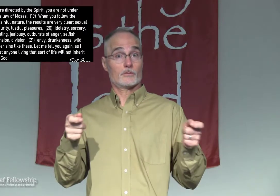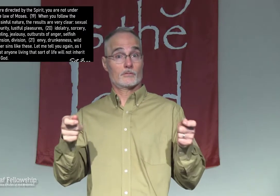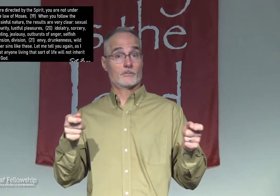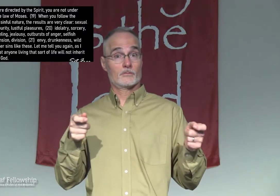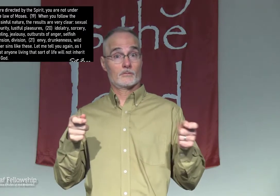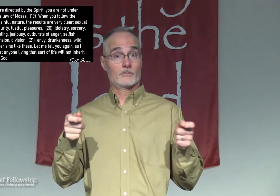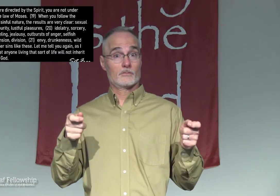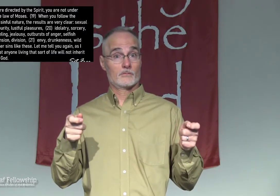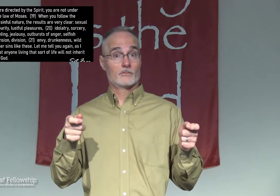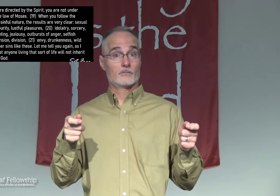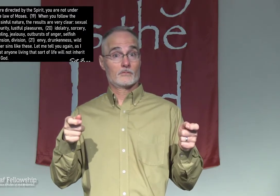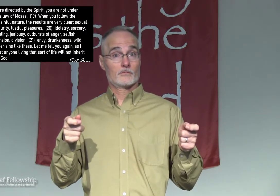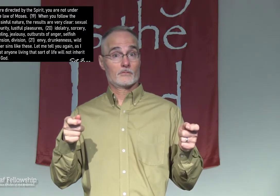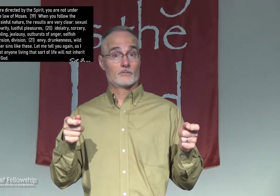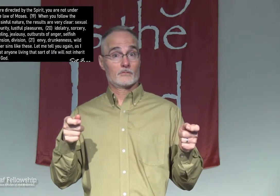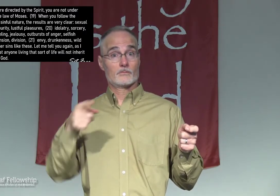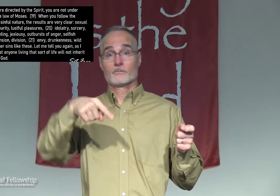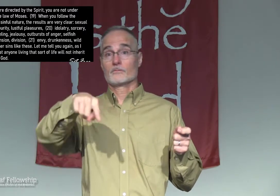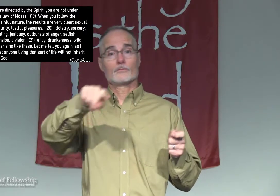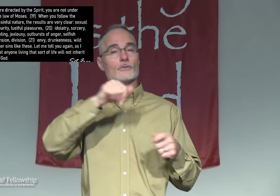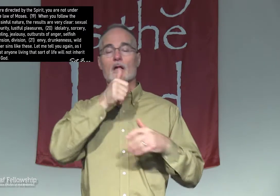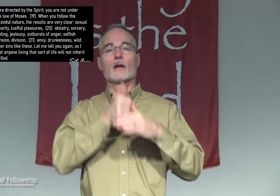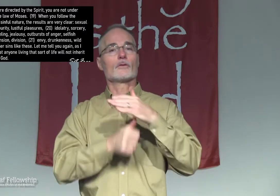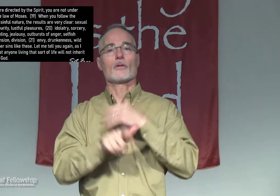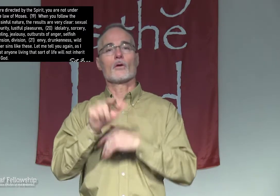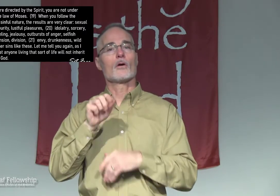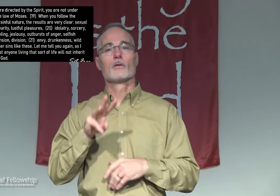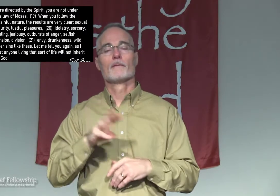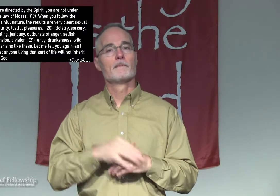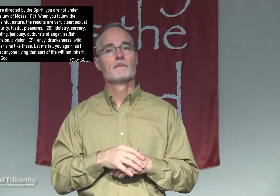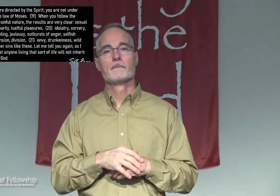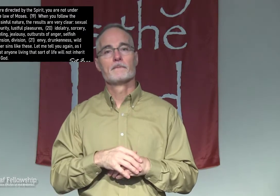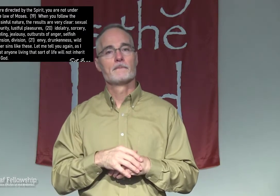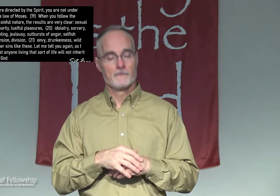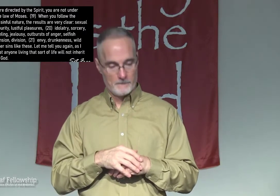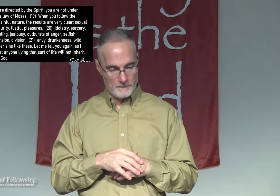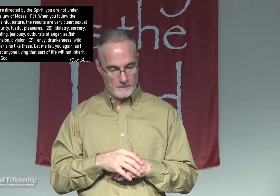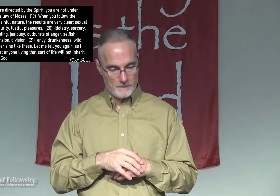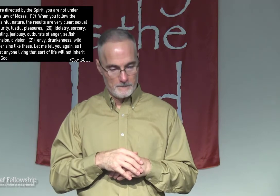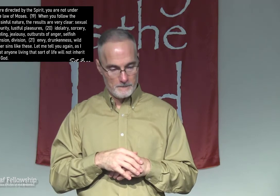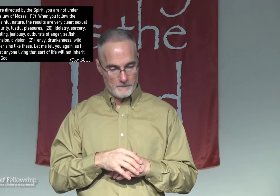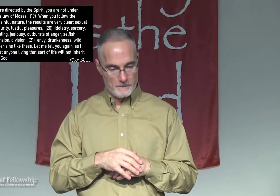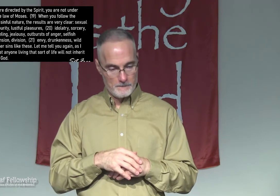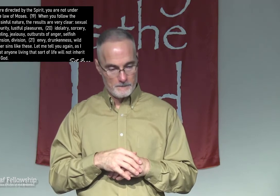But when you are directed by the Spirit, you are not under obligation to the law.